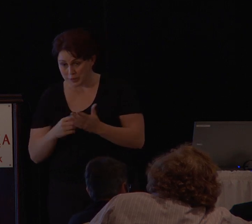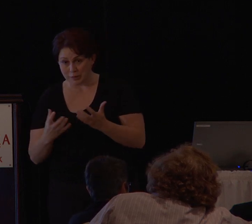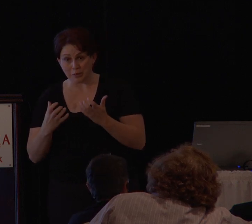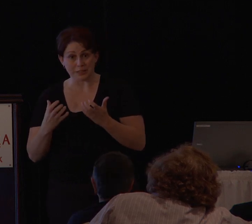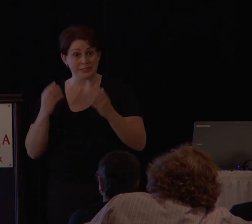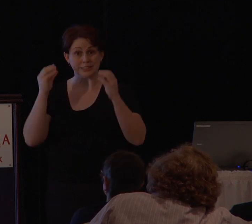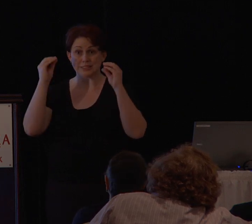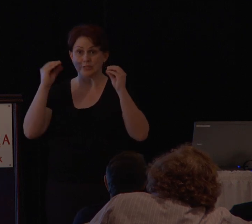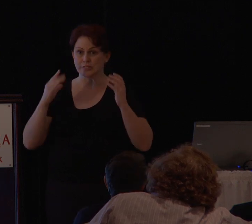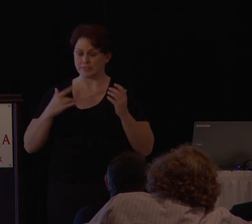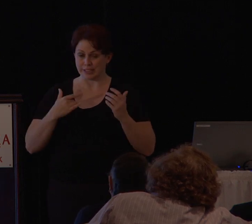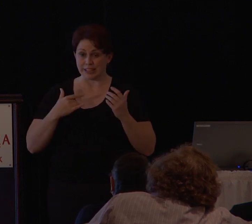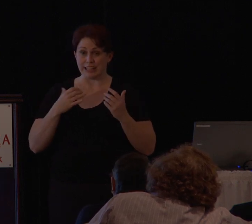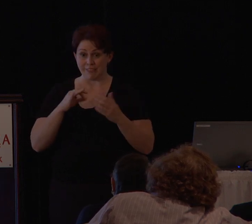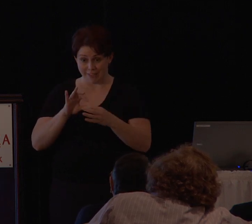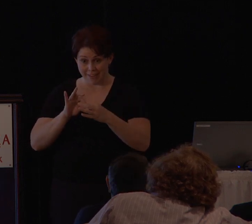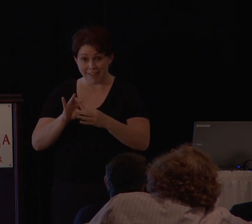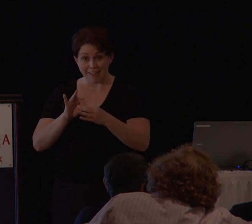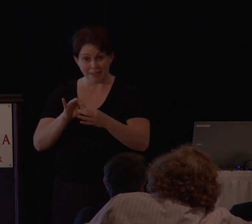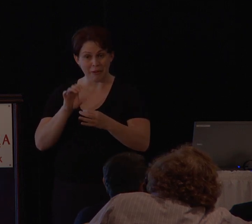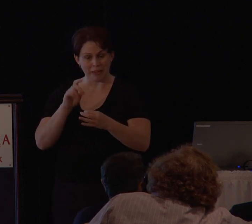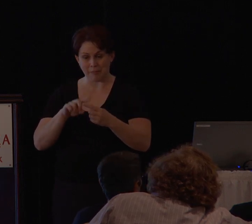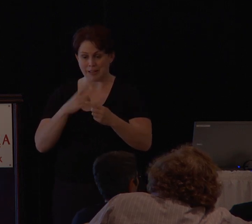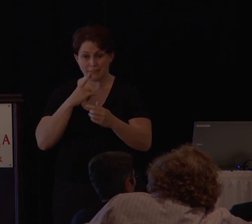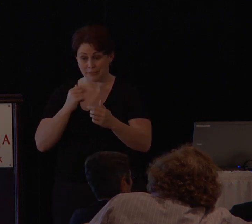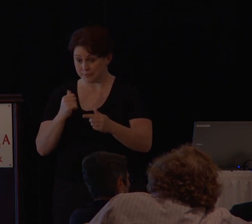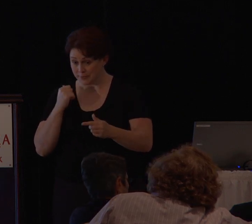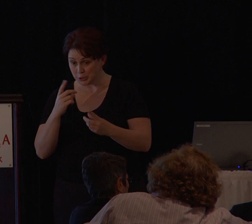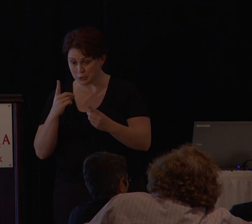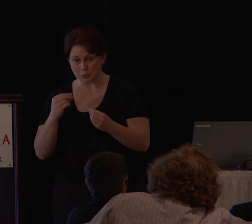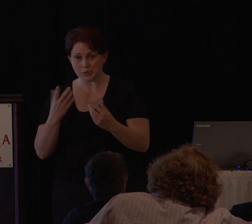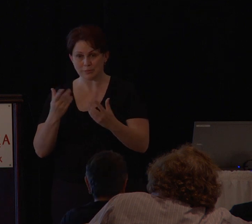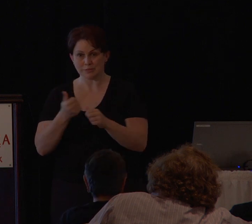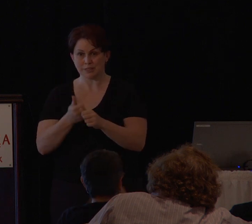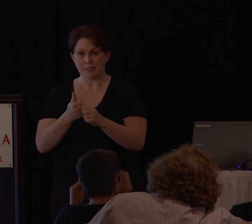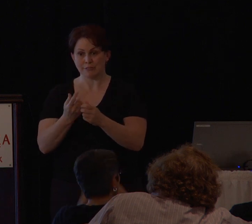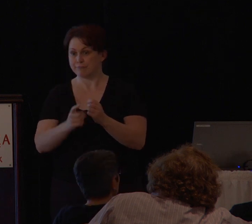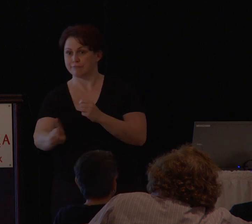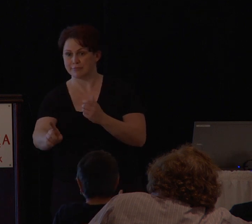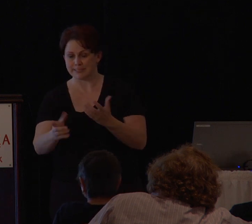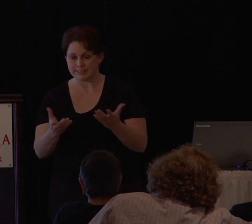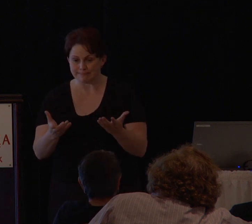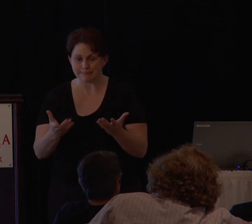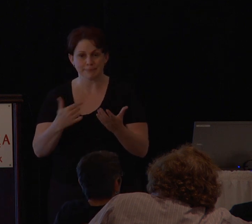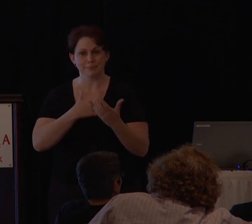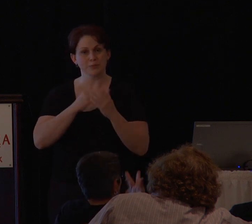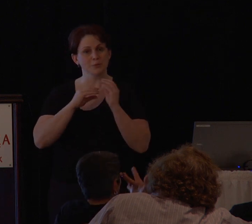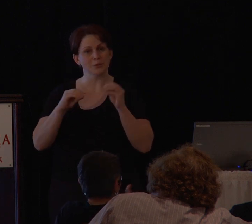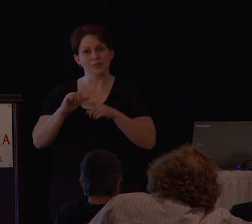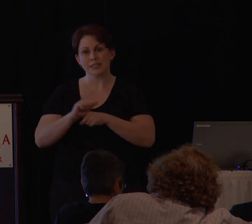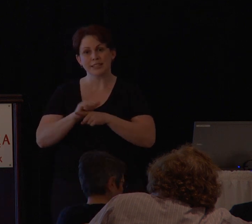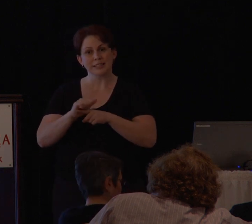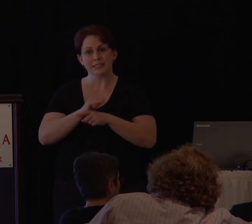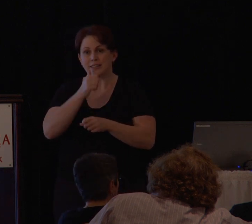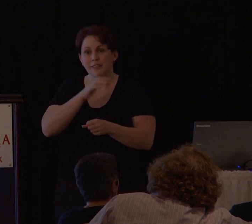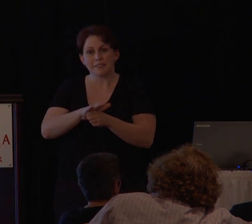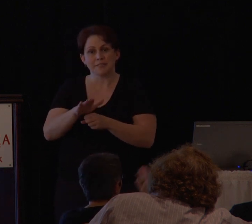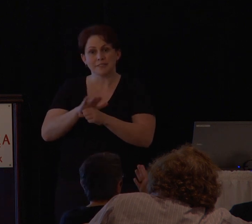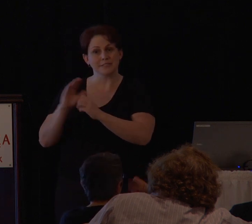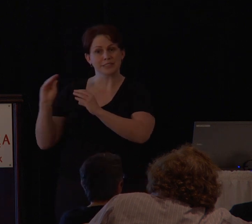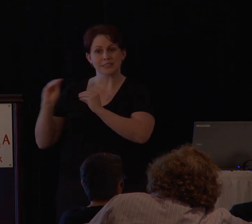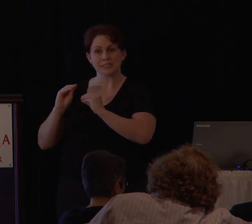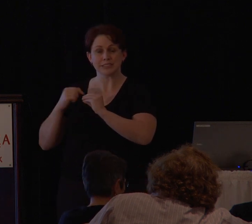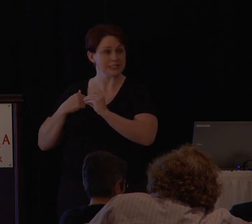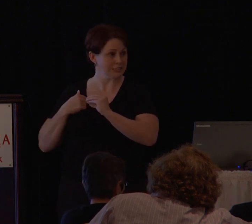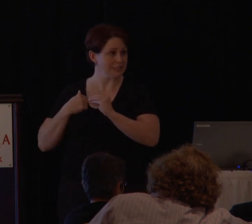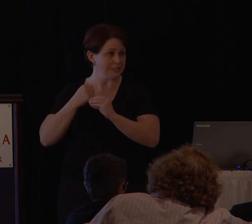teachers were saying that they just don't have, they were not given the training on what to do when this happens. And how do you leave